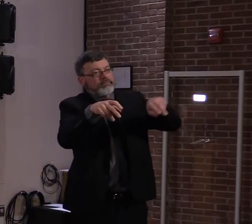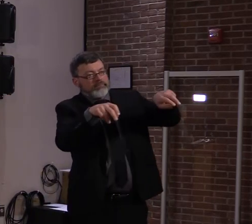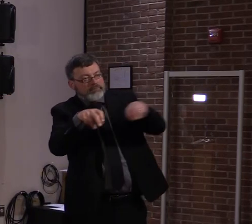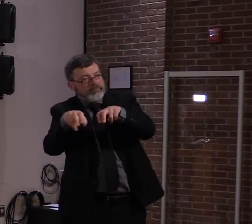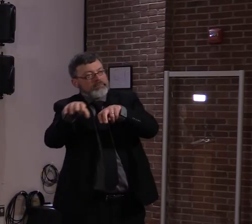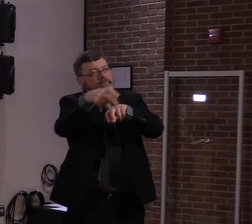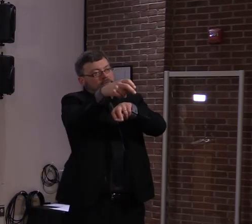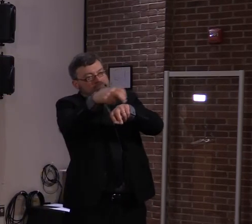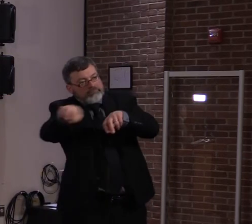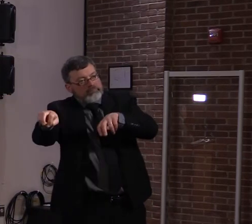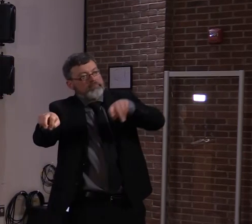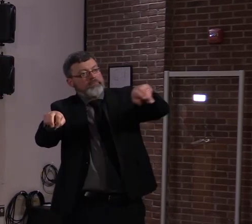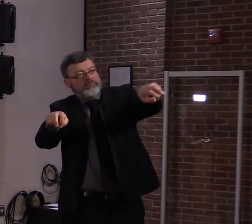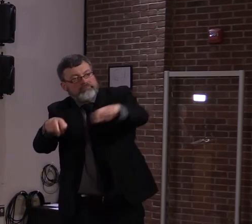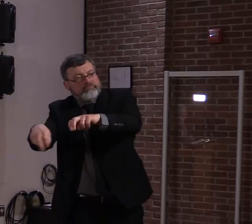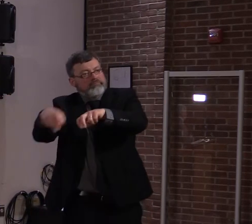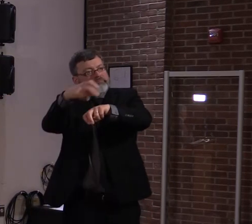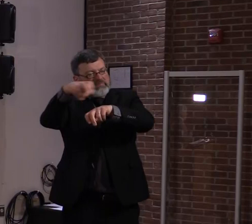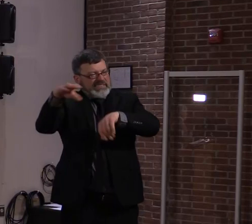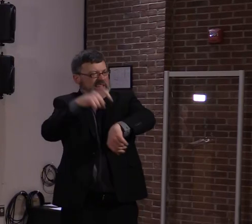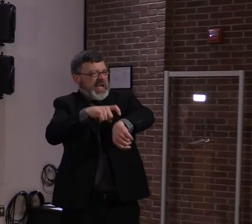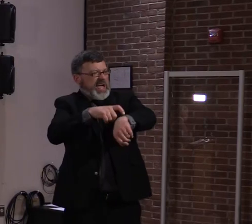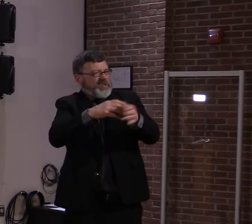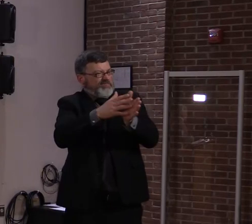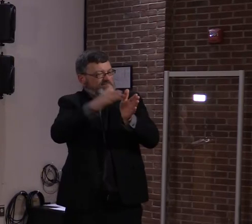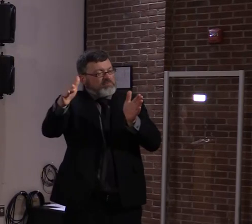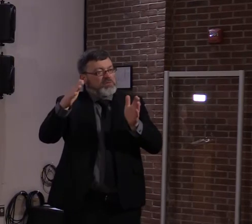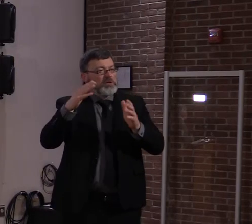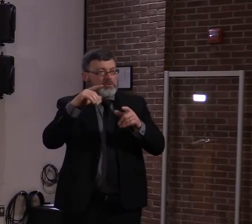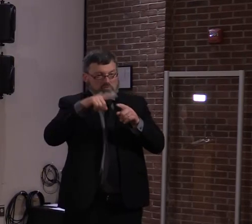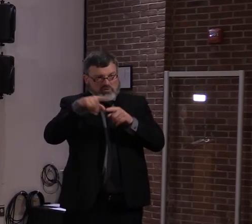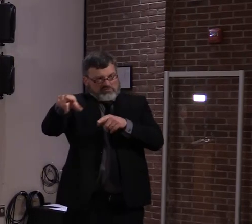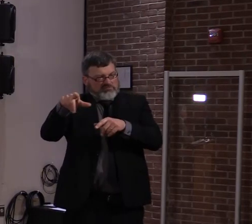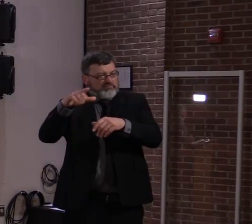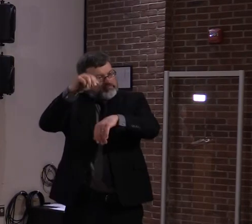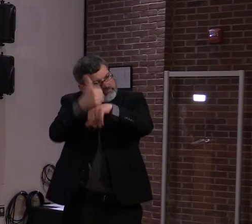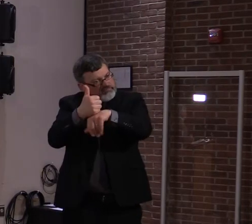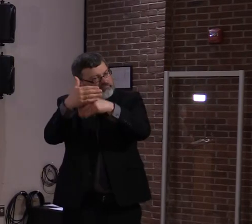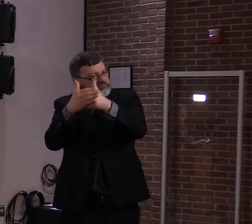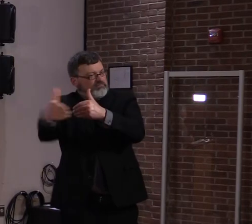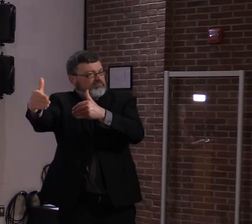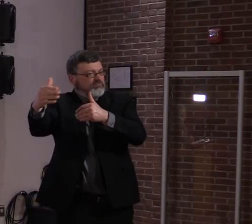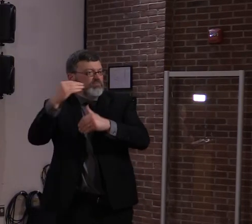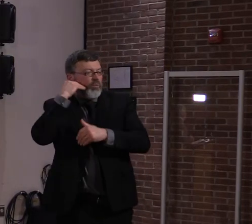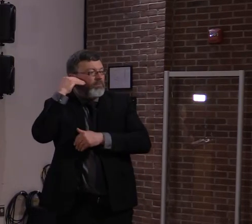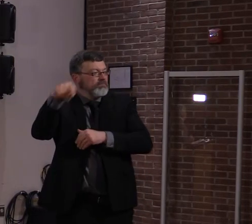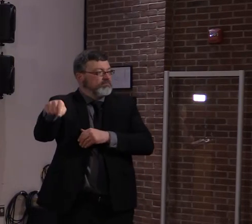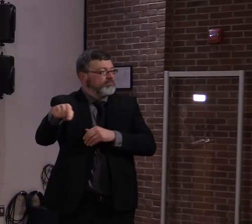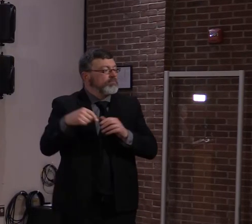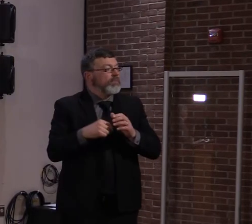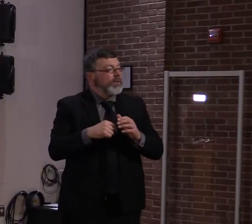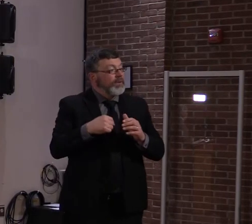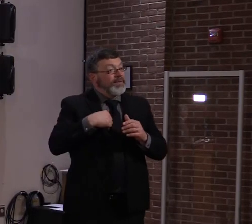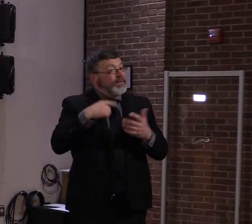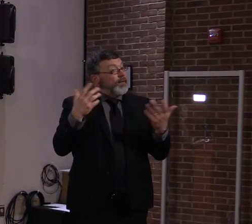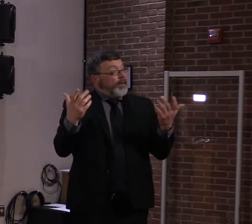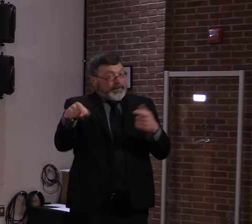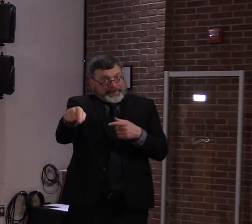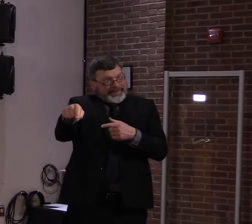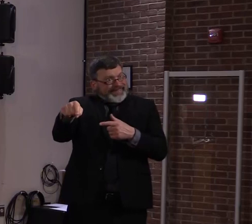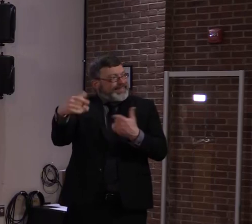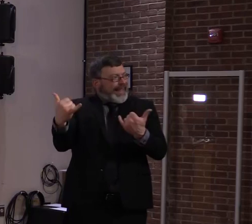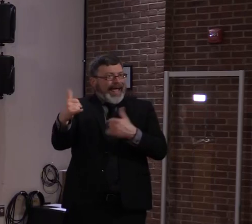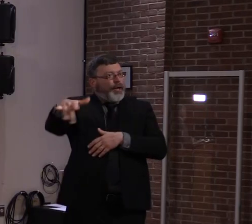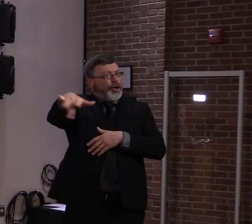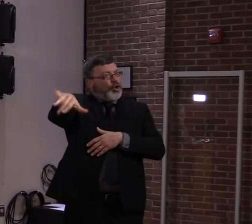really tied to this housing program. And we need to build adequate housing, both adequate